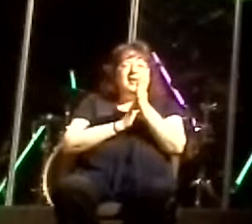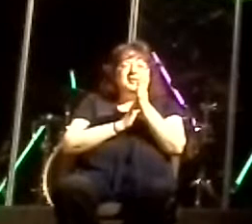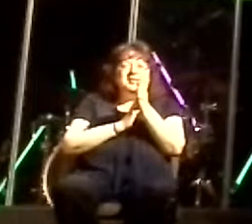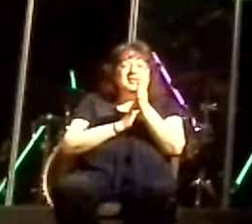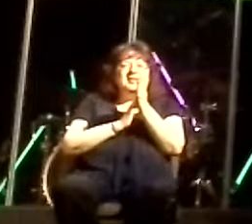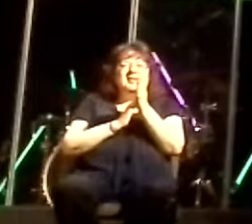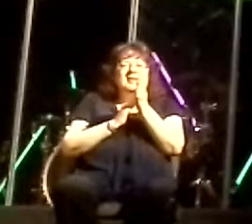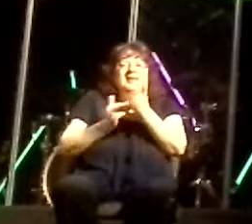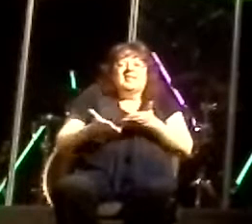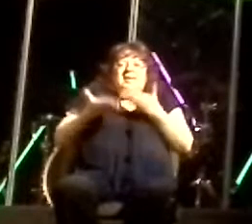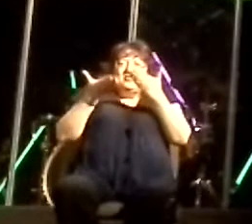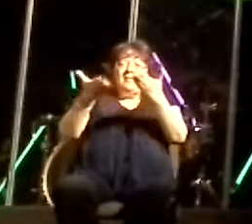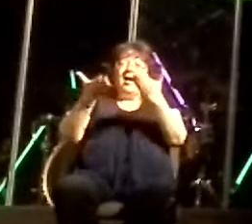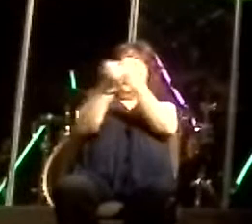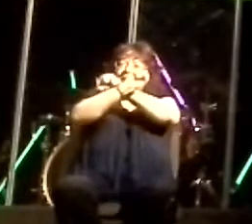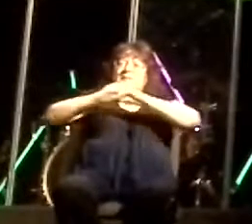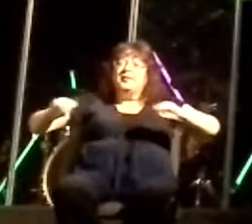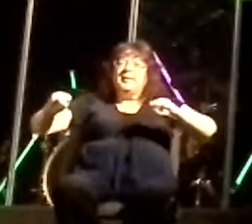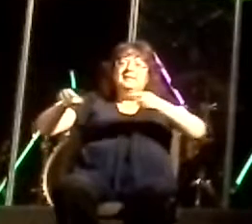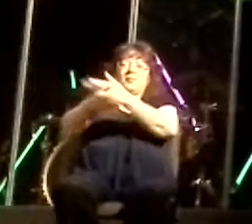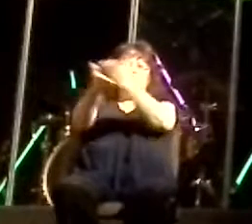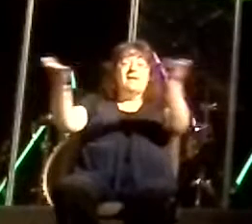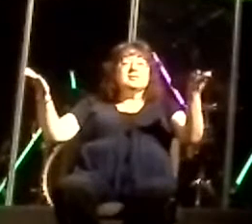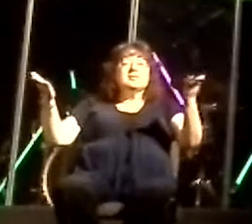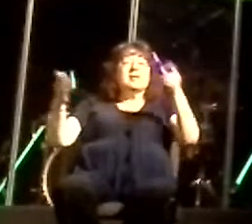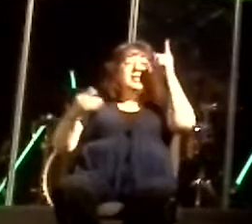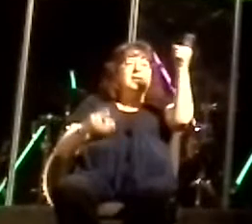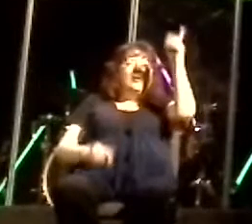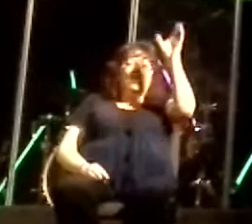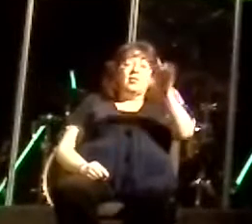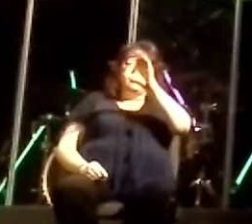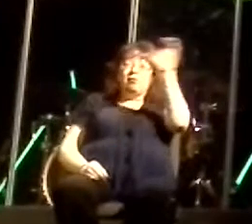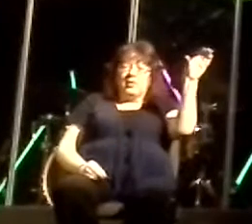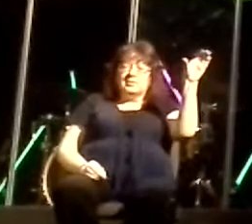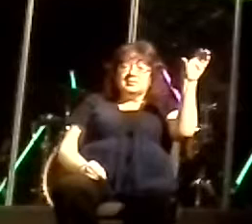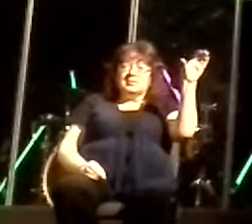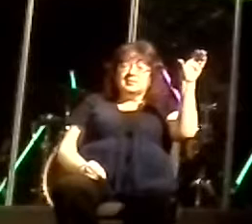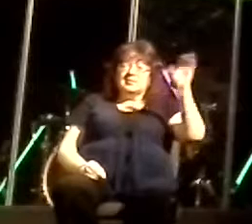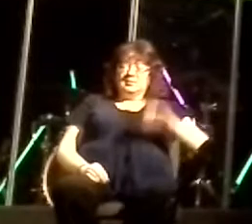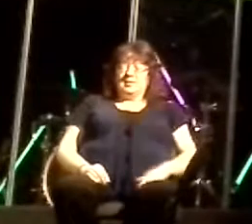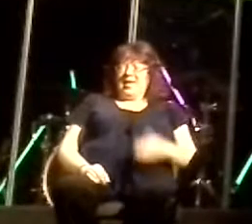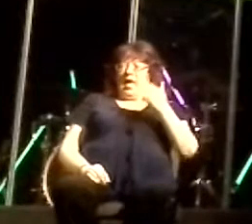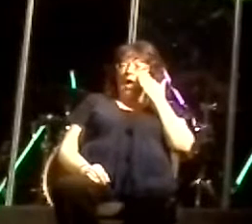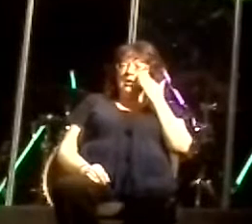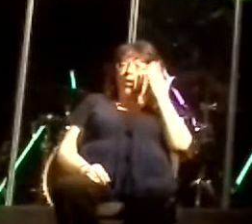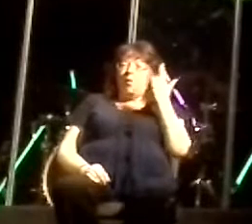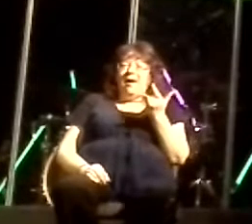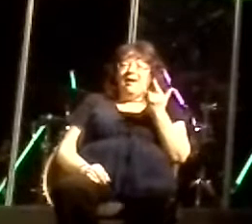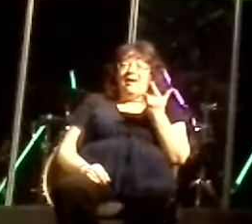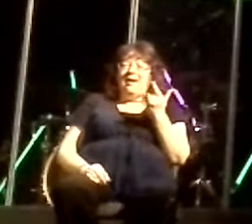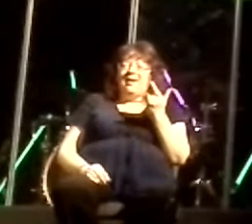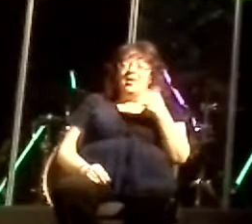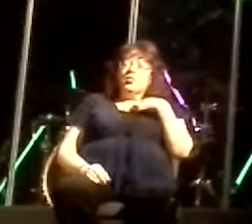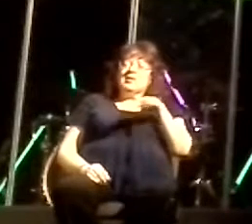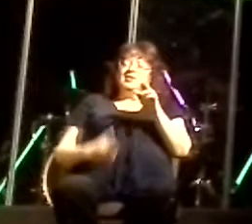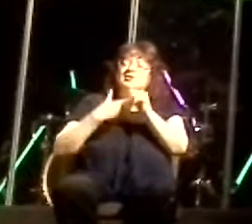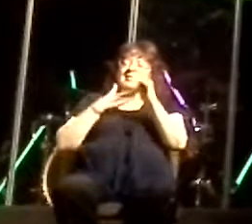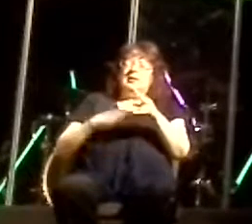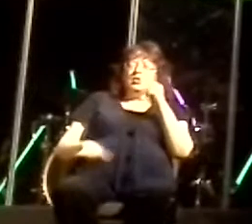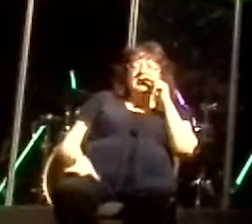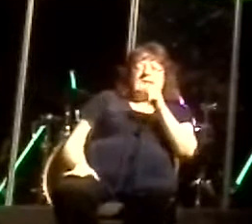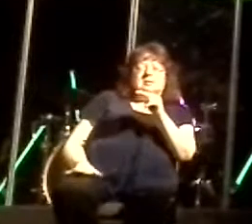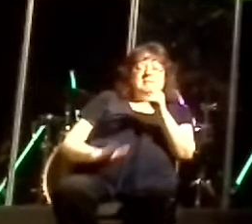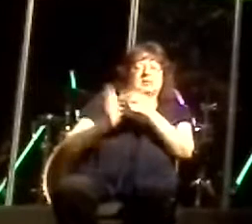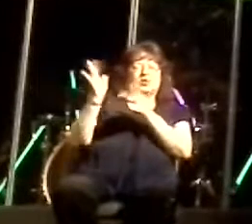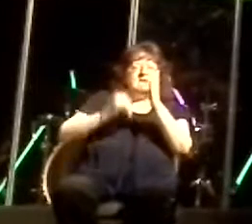that would give us our ultimate freedom in life on the cross. And the reason I know this is because the religious leaders see